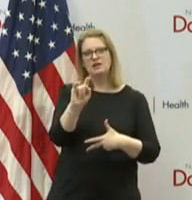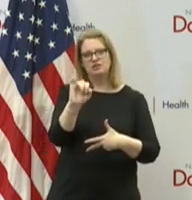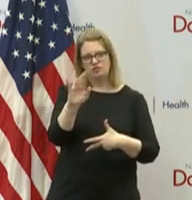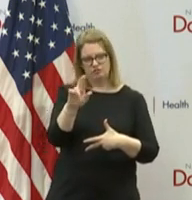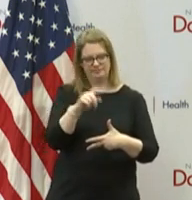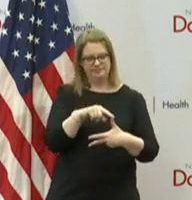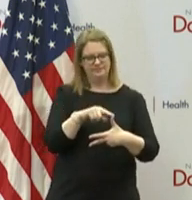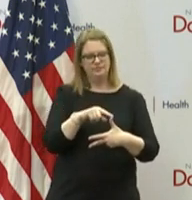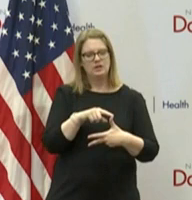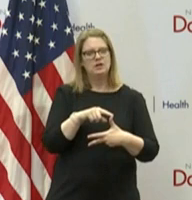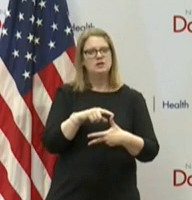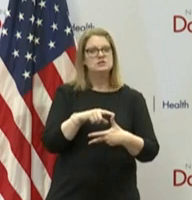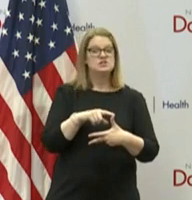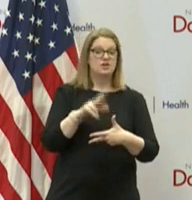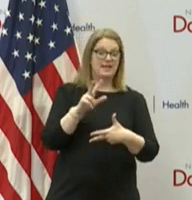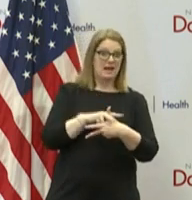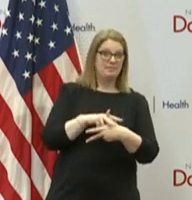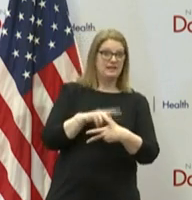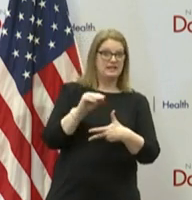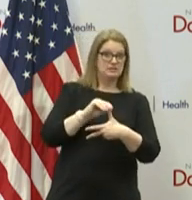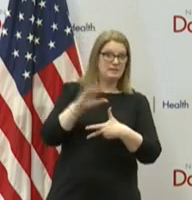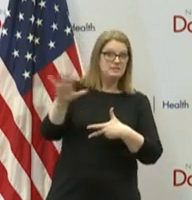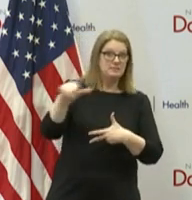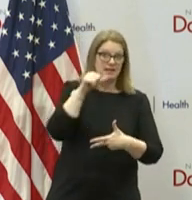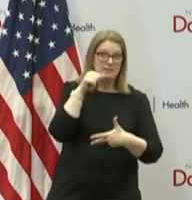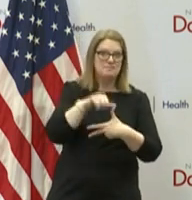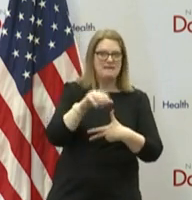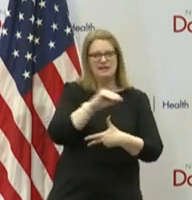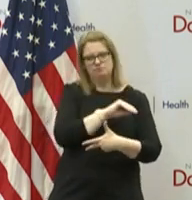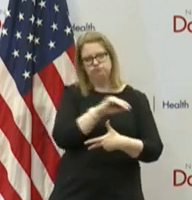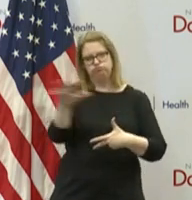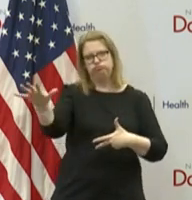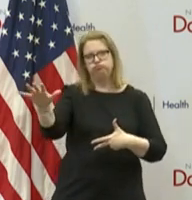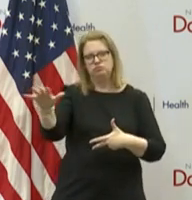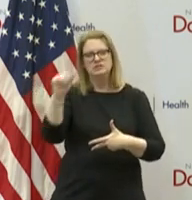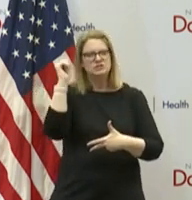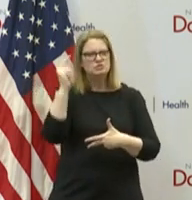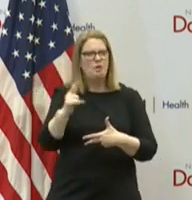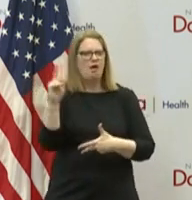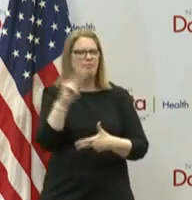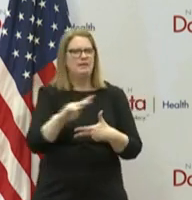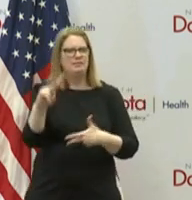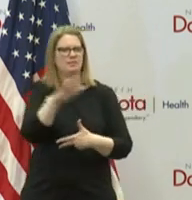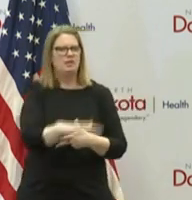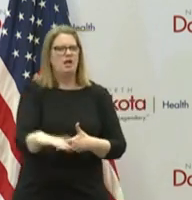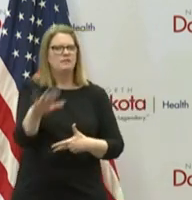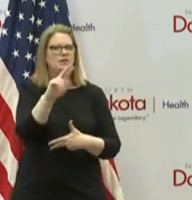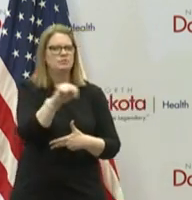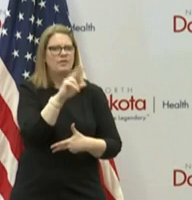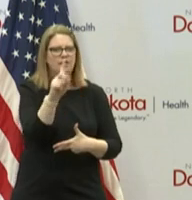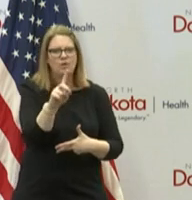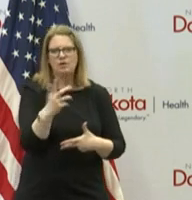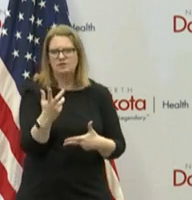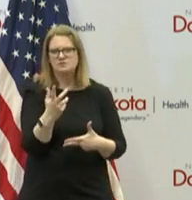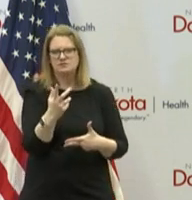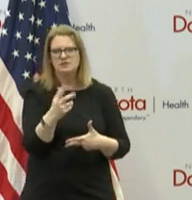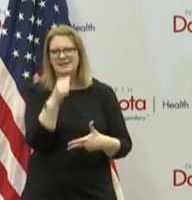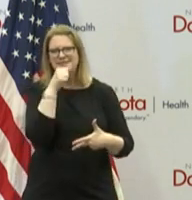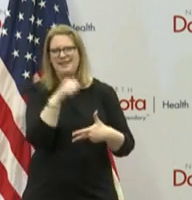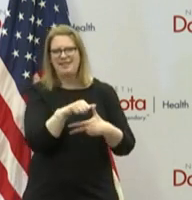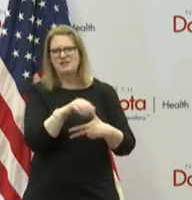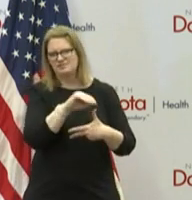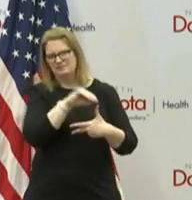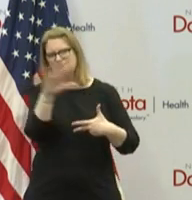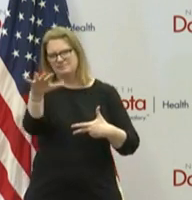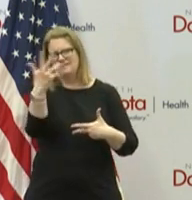mail ballot. Those applications have been mailed broadly to eligible voters across North Dakota. Hundreds and thousands of those letters